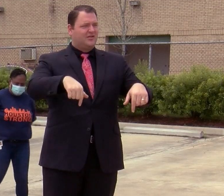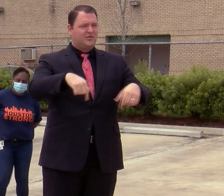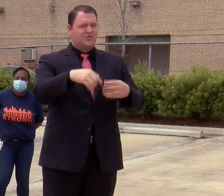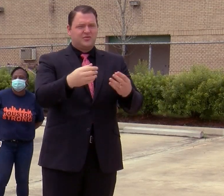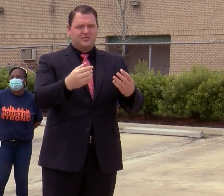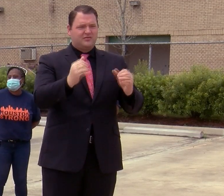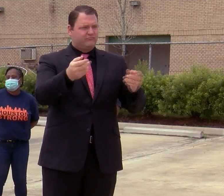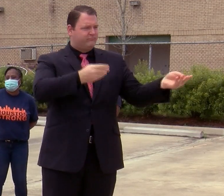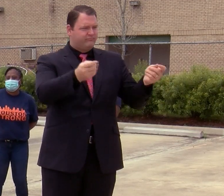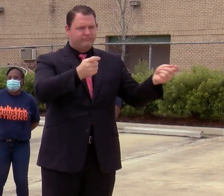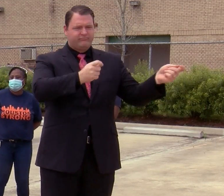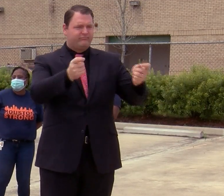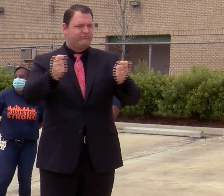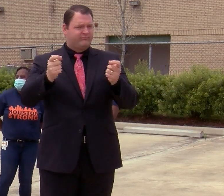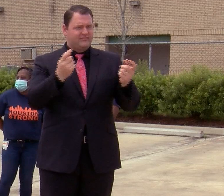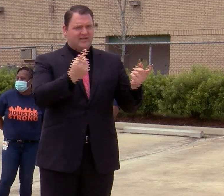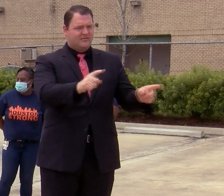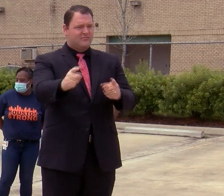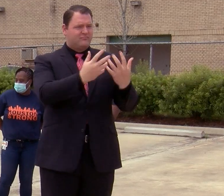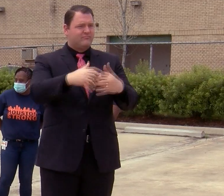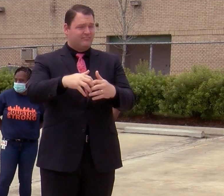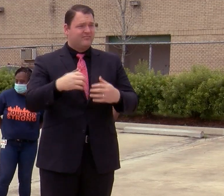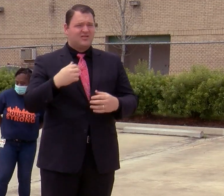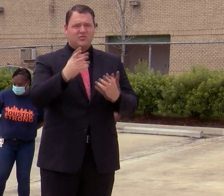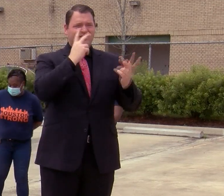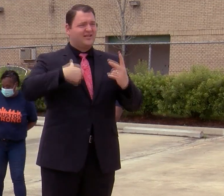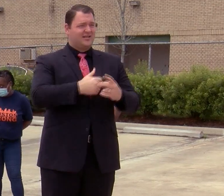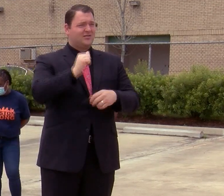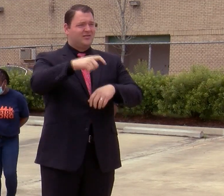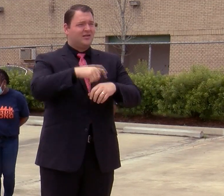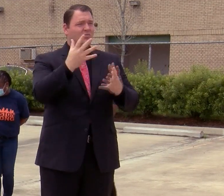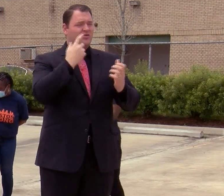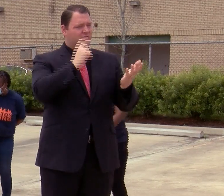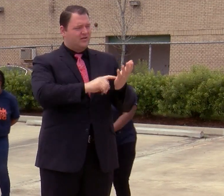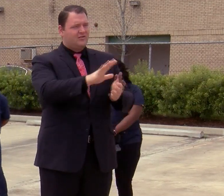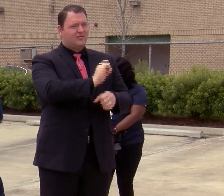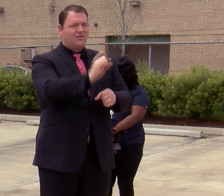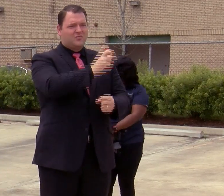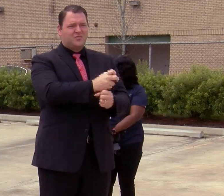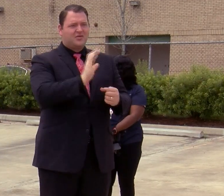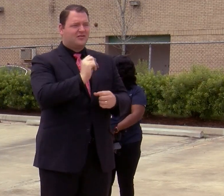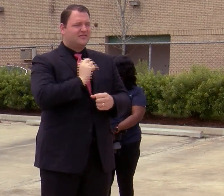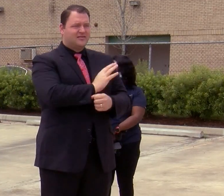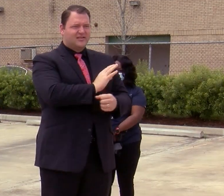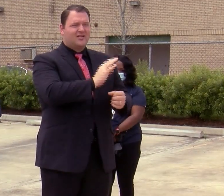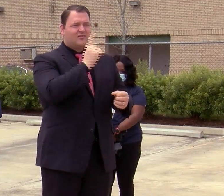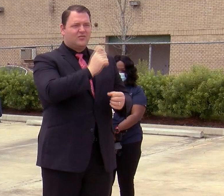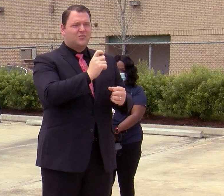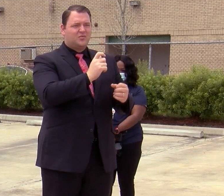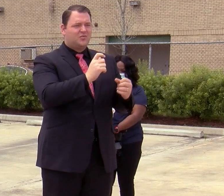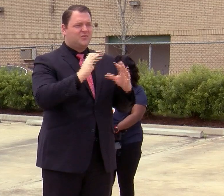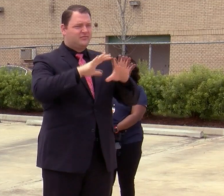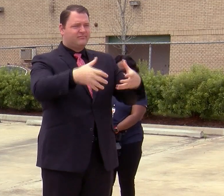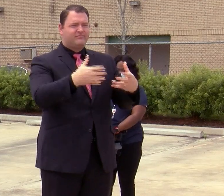make all of this happen. I know you see us all of the time, but I do want to acknowledge the hard work that the staff of the Health City of Houston